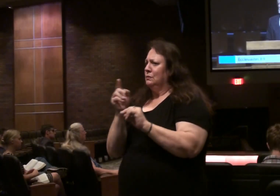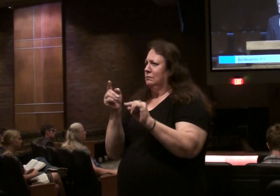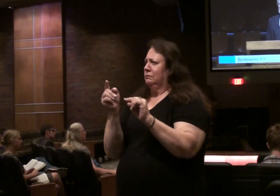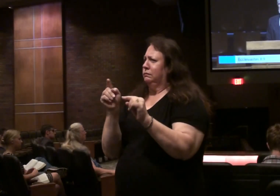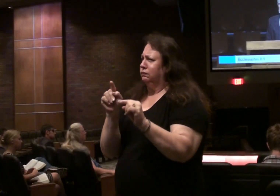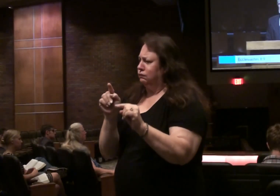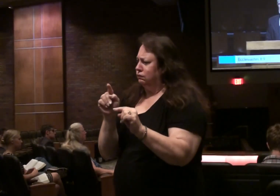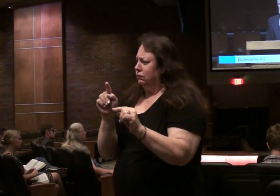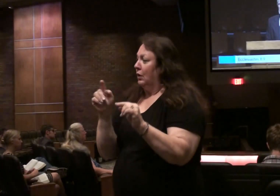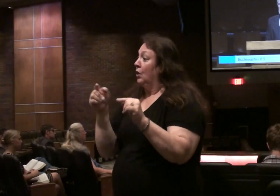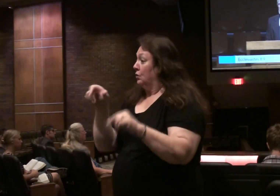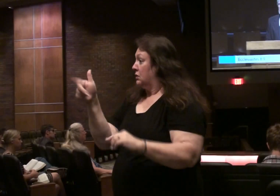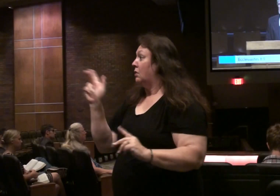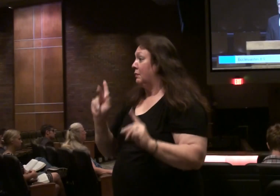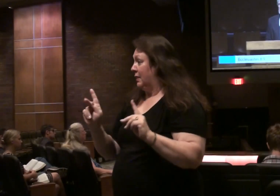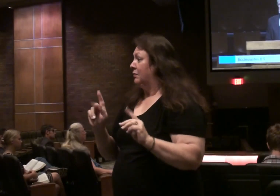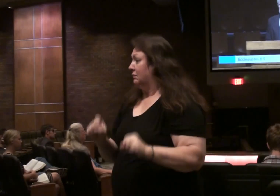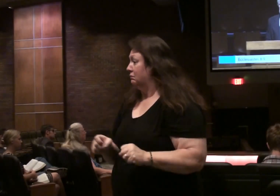people.